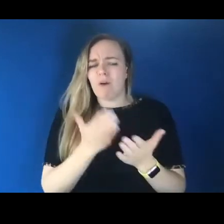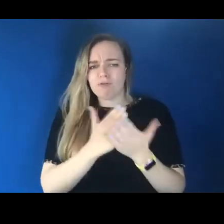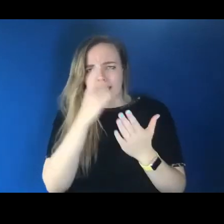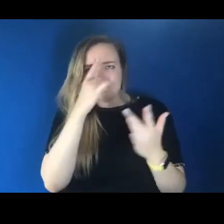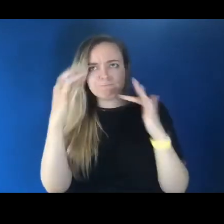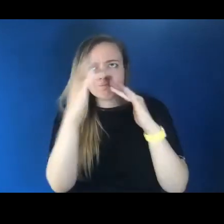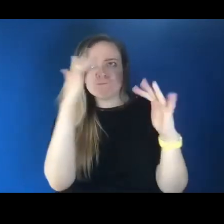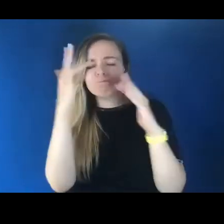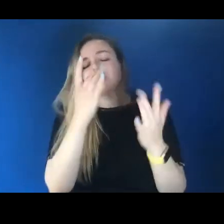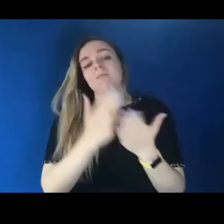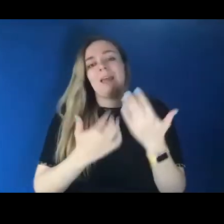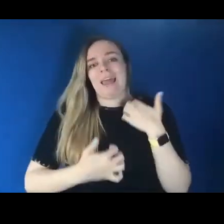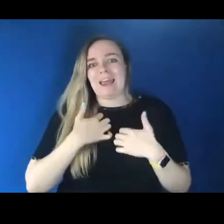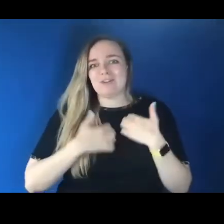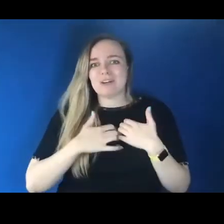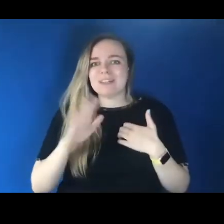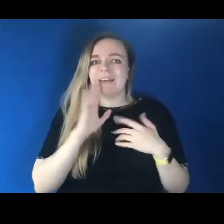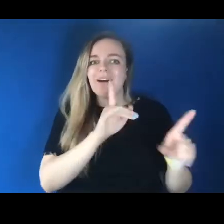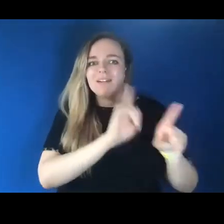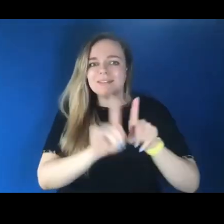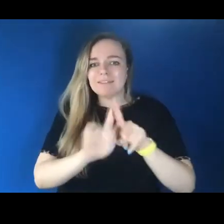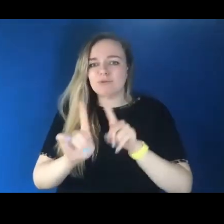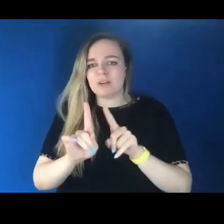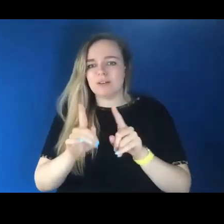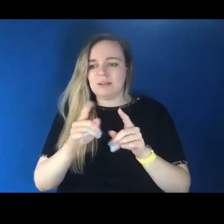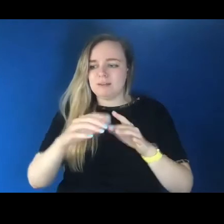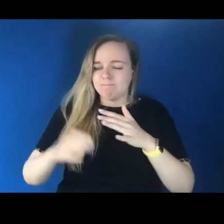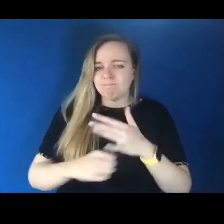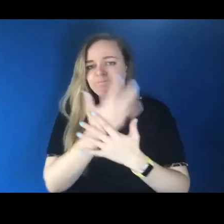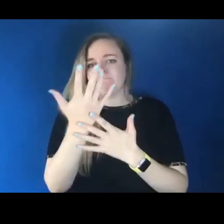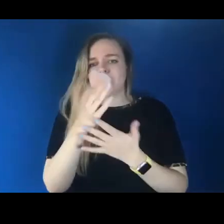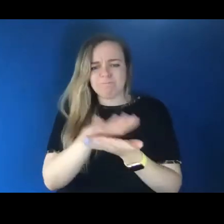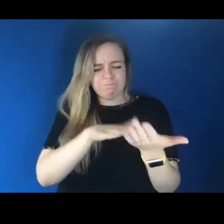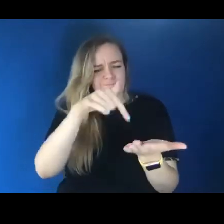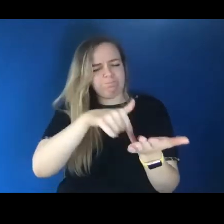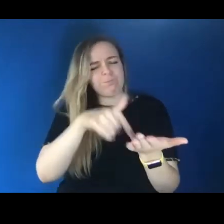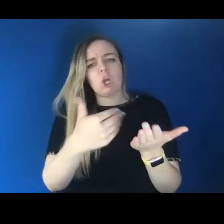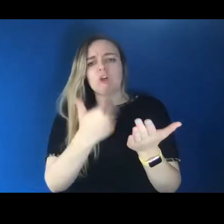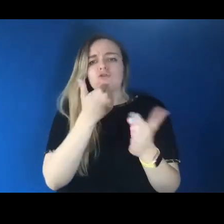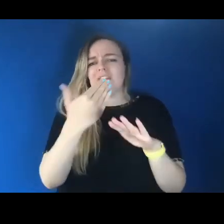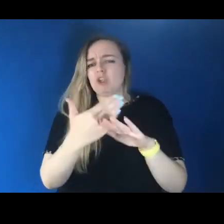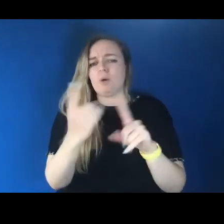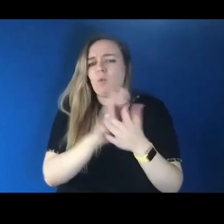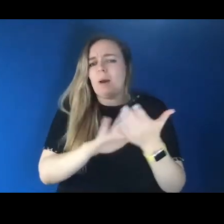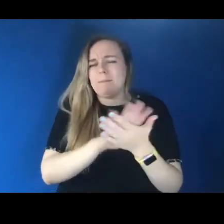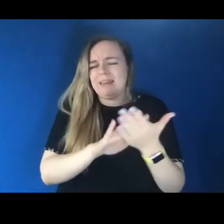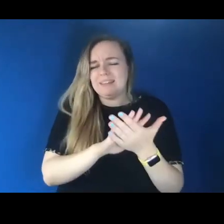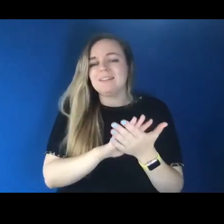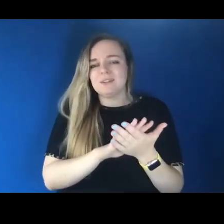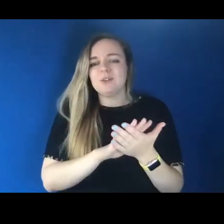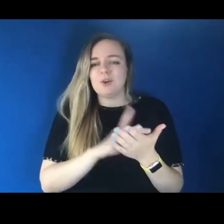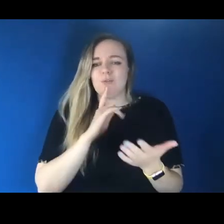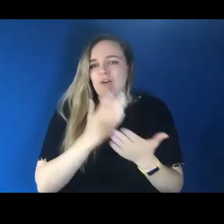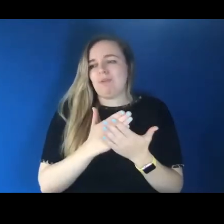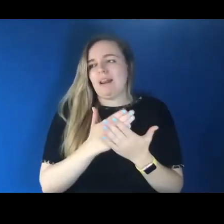and it's so interesting hearing about all these different kind of evolving definitions of what green jobs are. So yeah, it's been